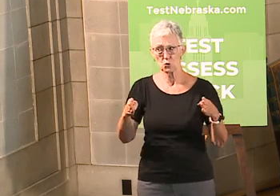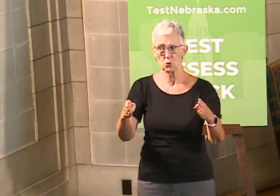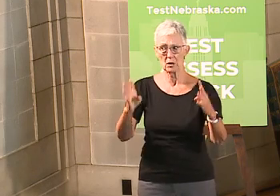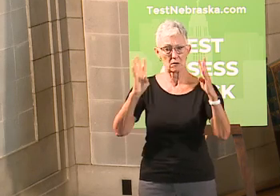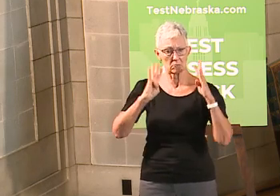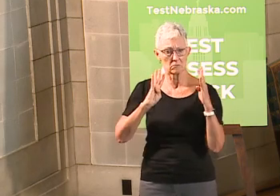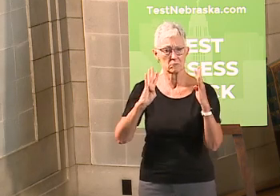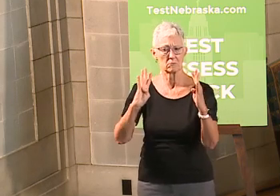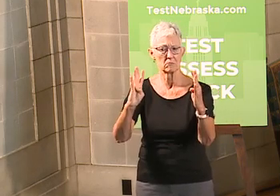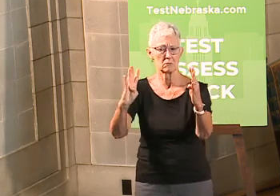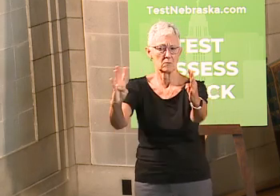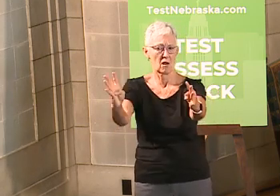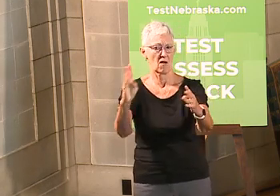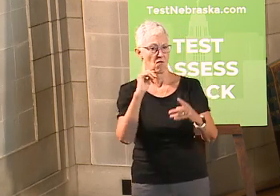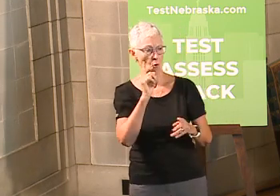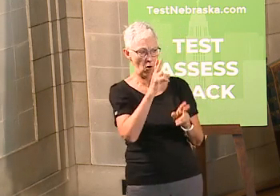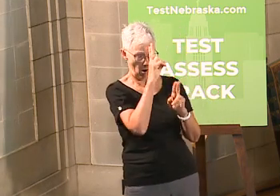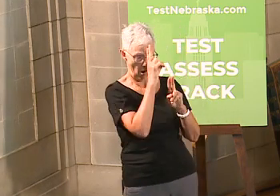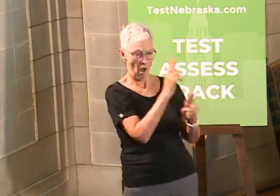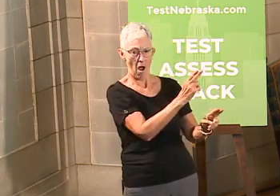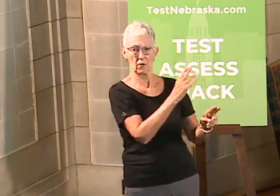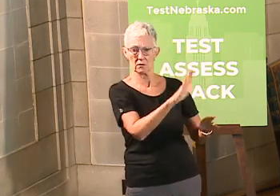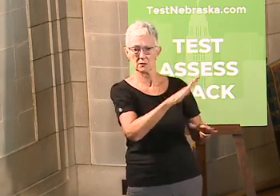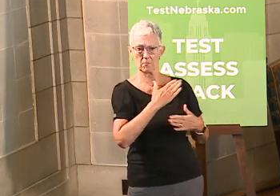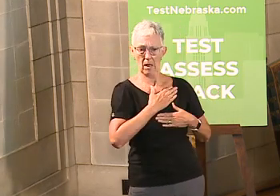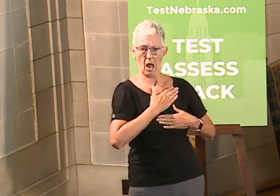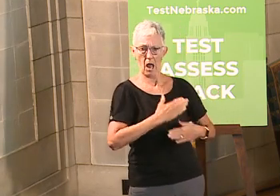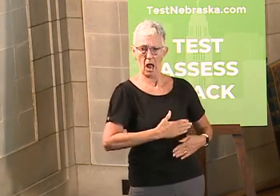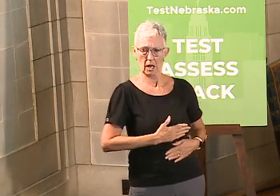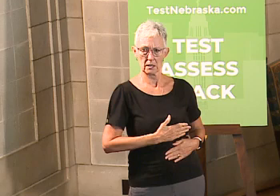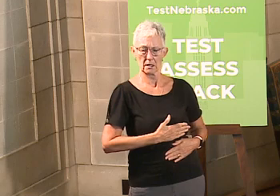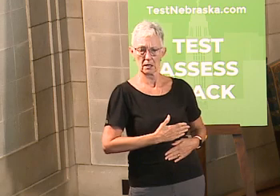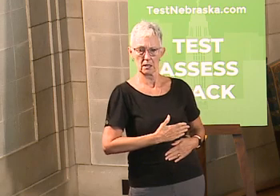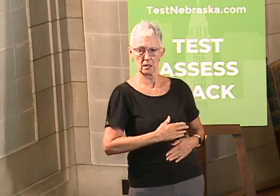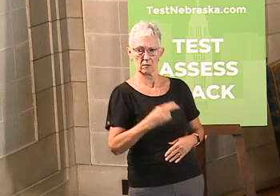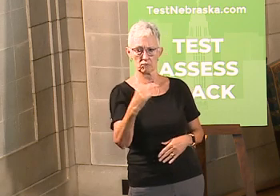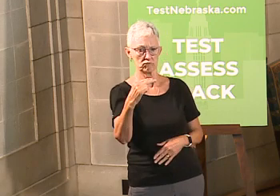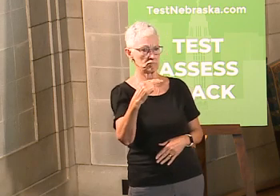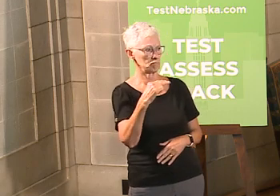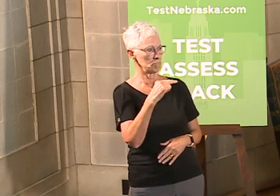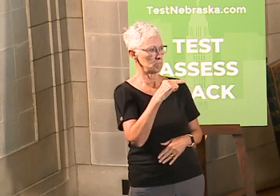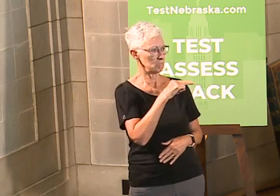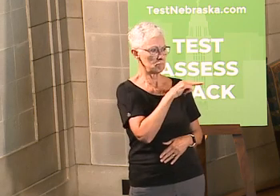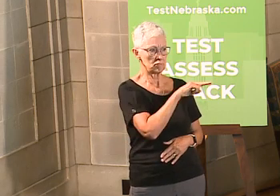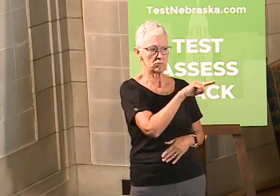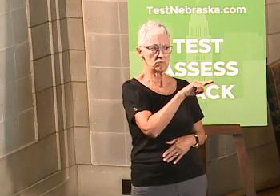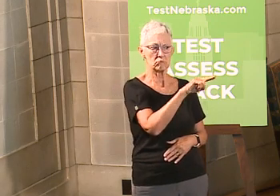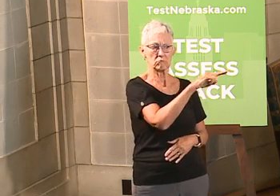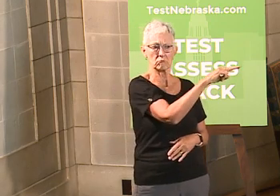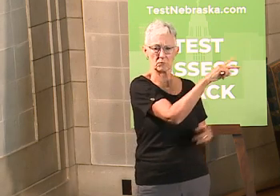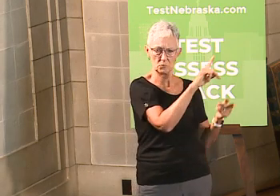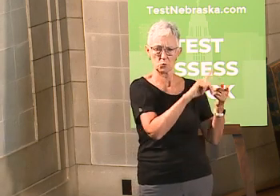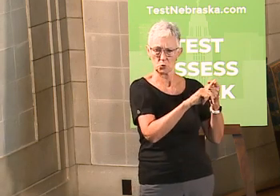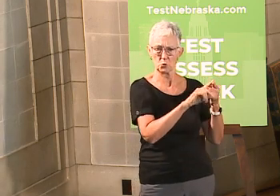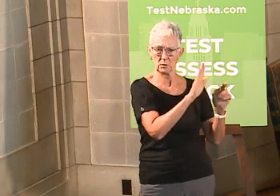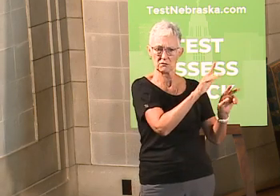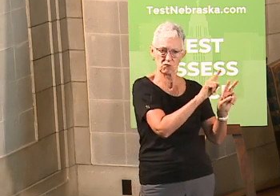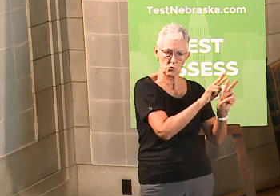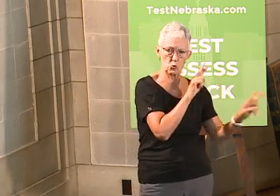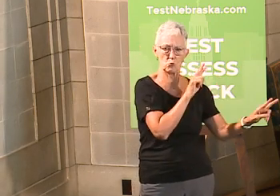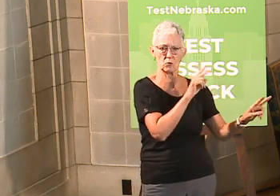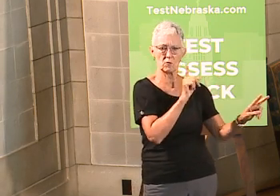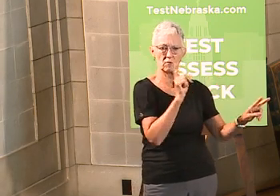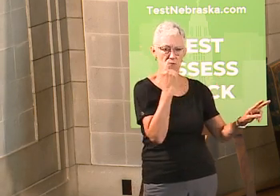Omaha when Investigator Herrera's body was being transported to Lincoln. Nebraskans support our law enforcement officers, and that's the message I wanted to get